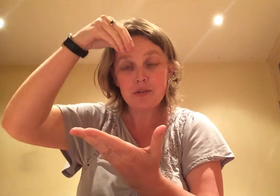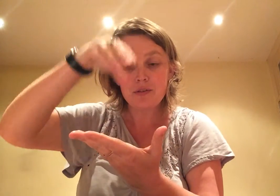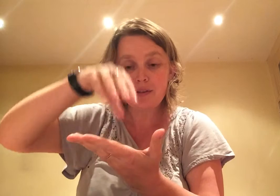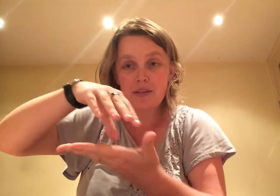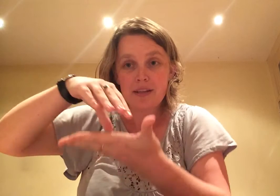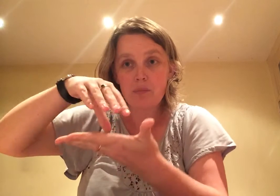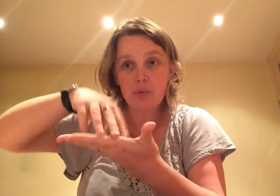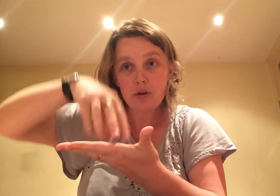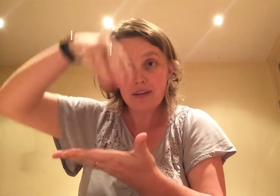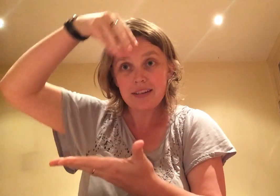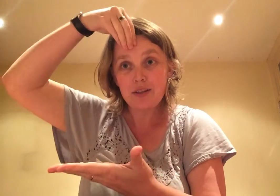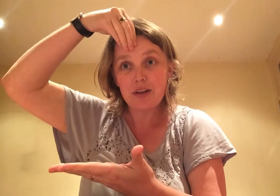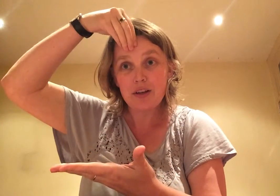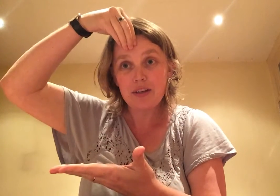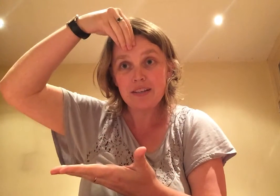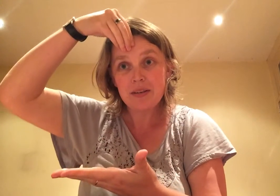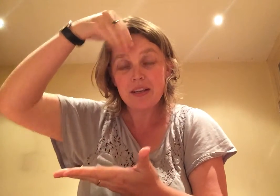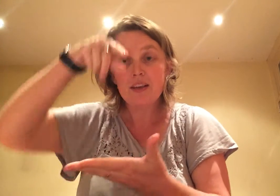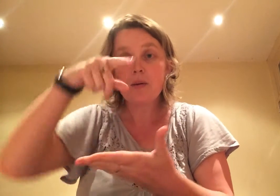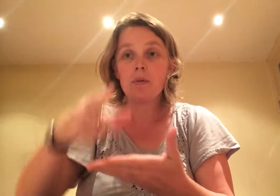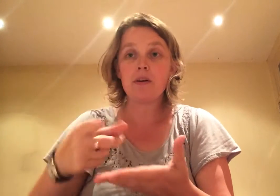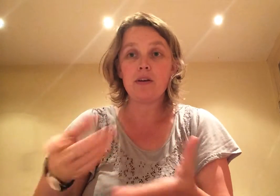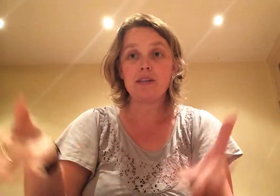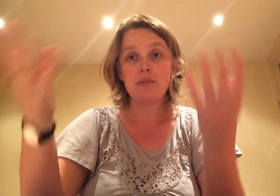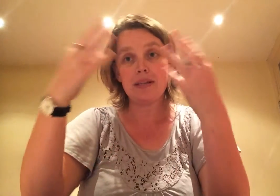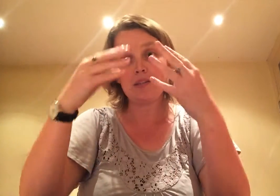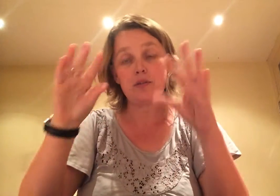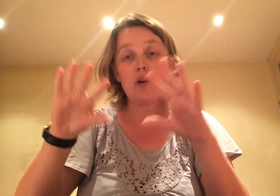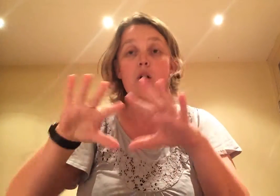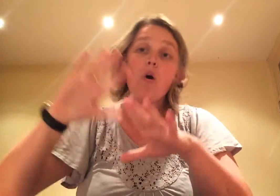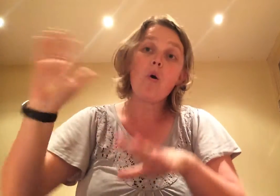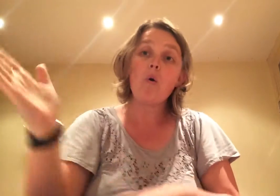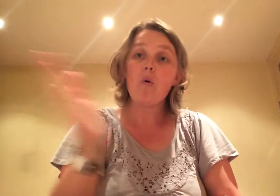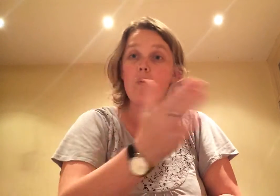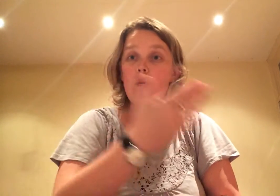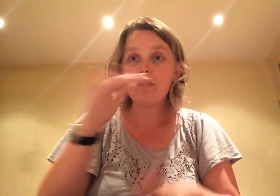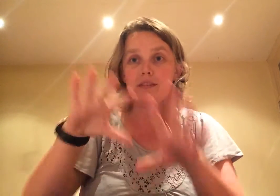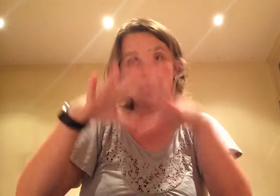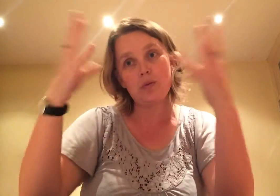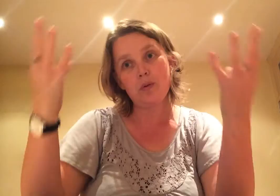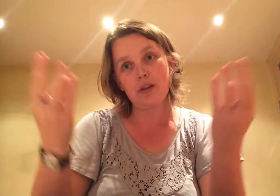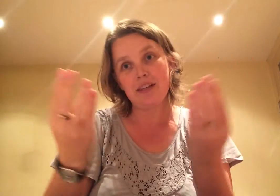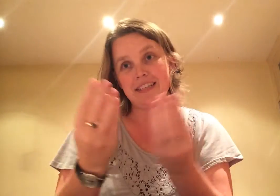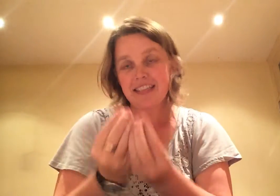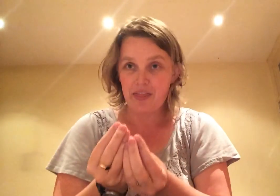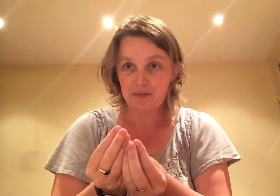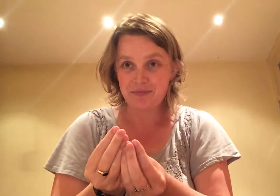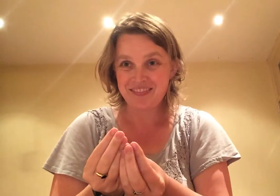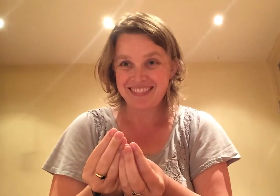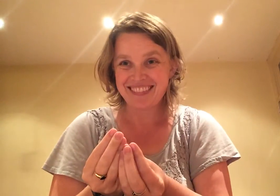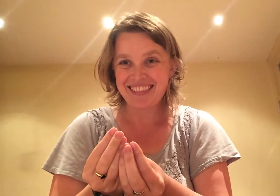who, it's like a book and you learn, we're going to be sort of all of us all learning together.